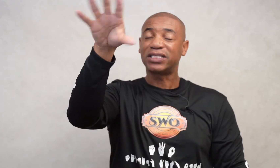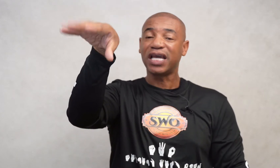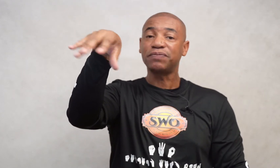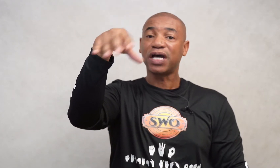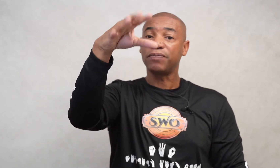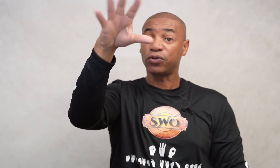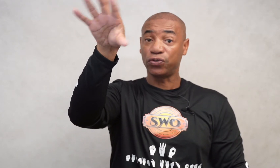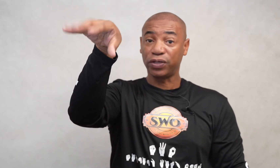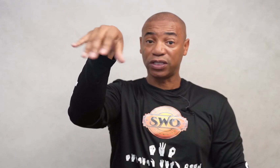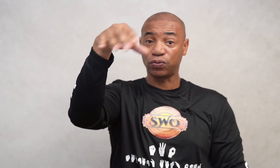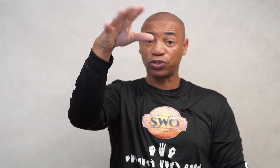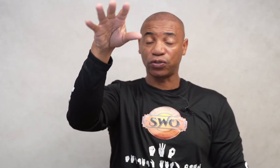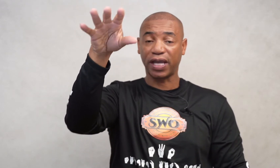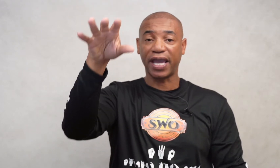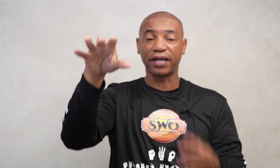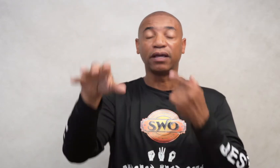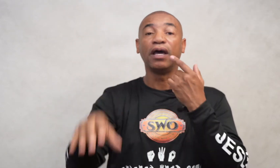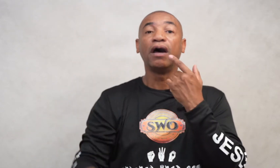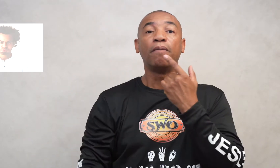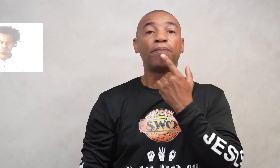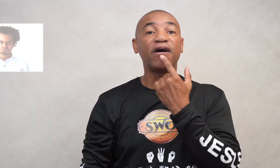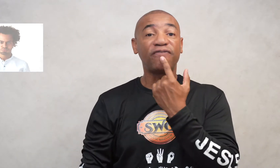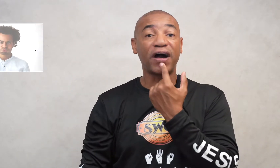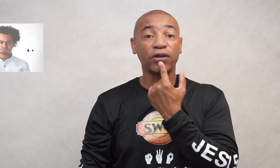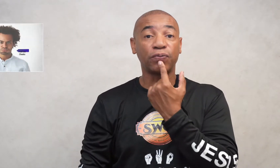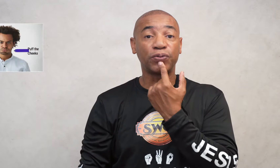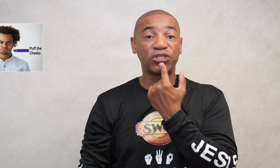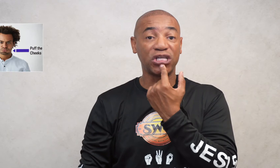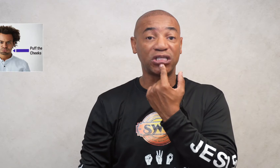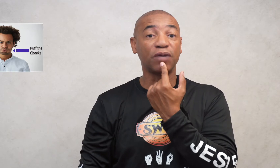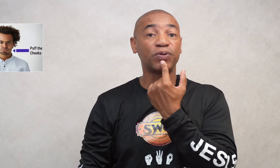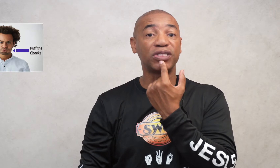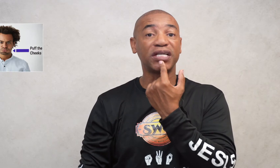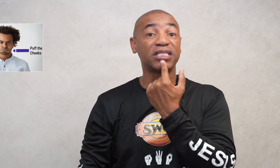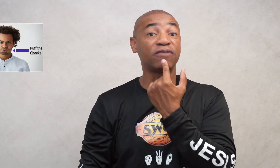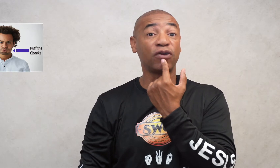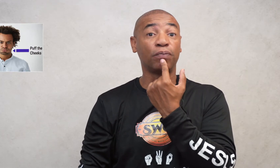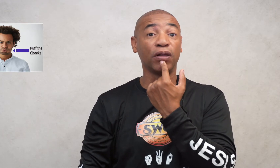same time you're doing this with your hand, puff out your cheeks and pretend as if you're blowing.